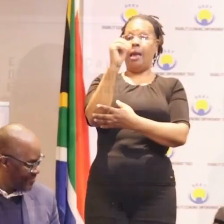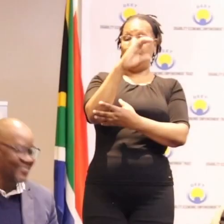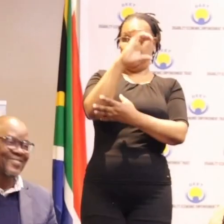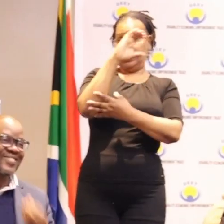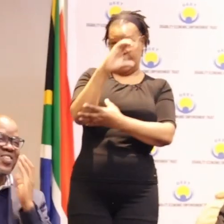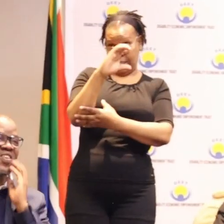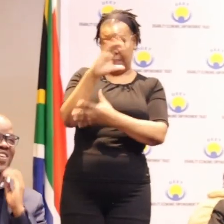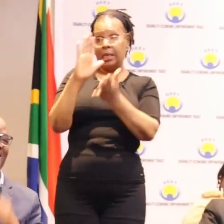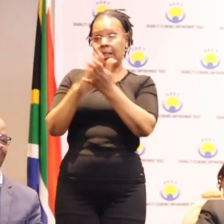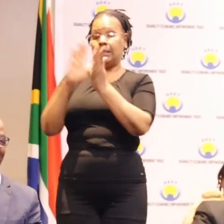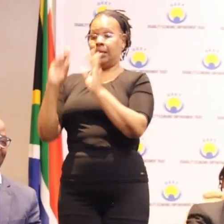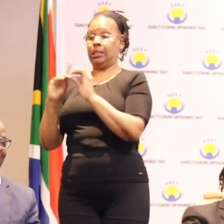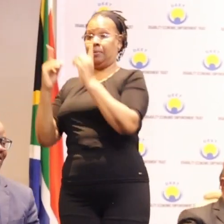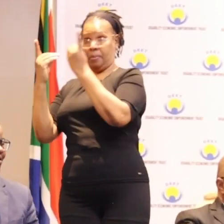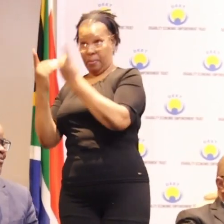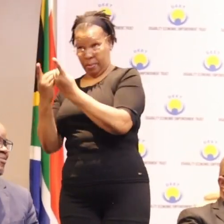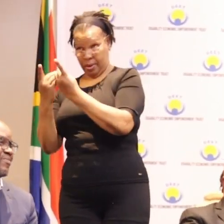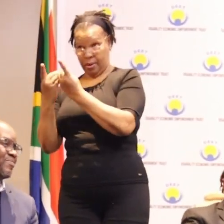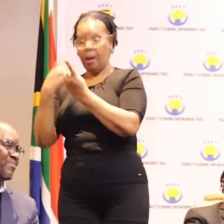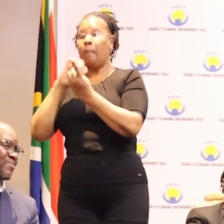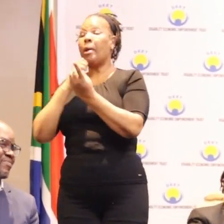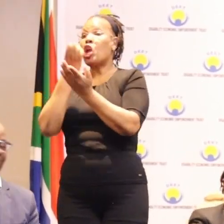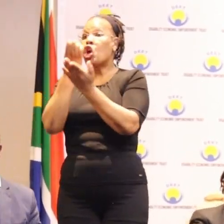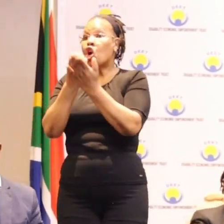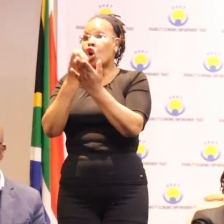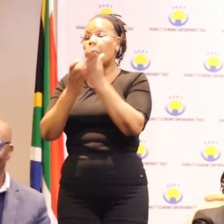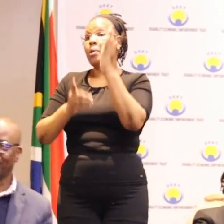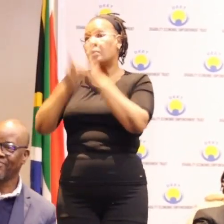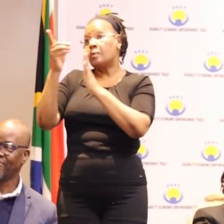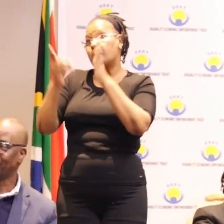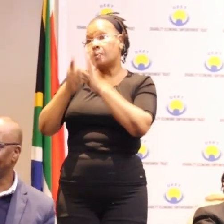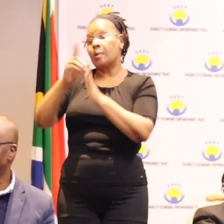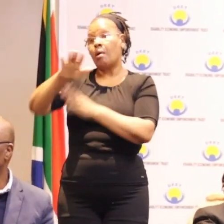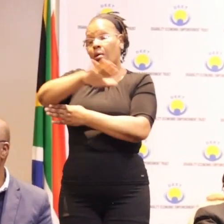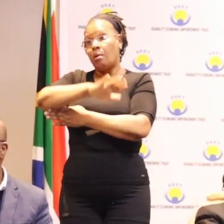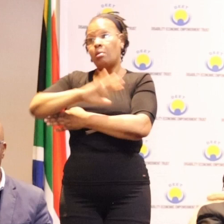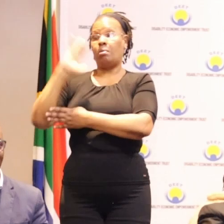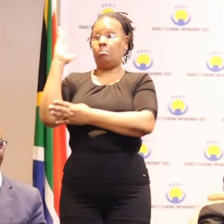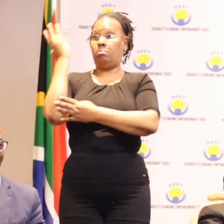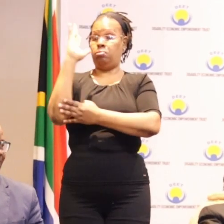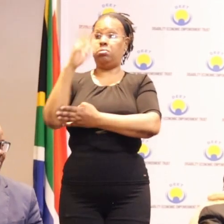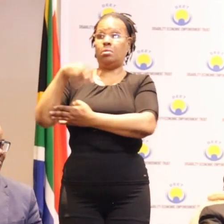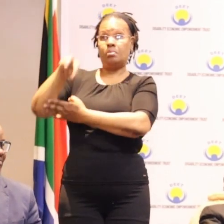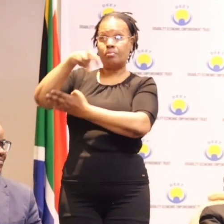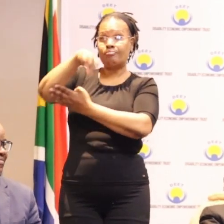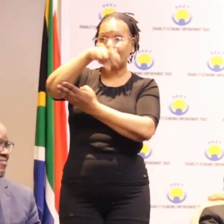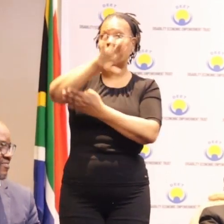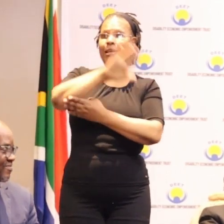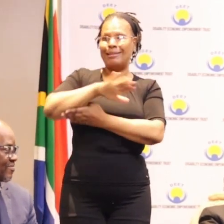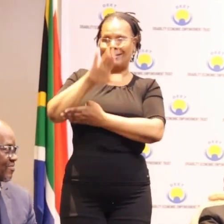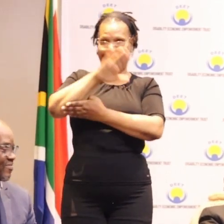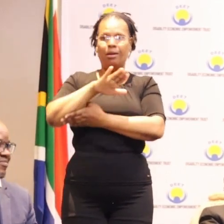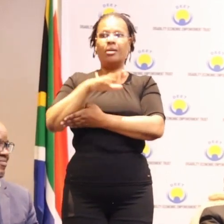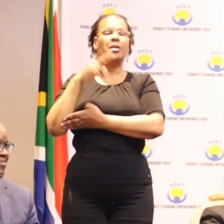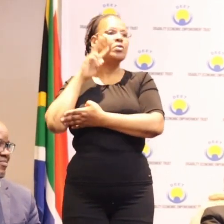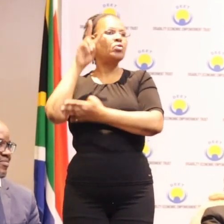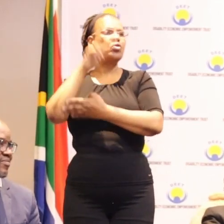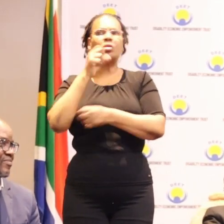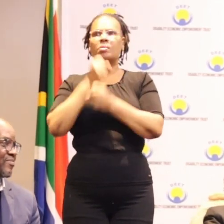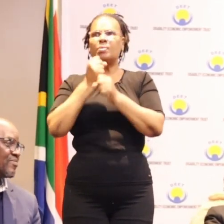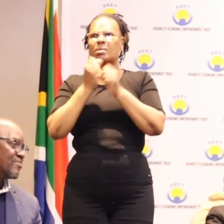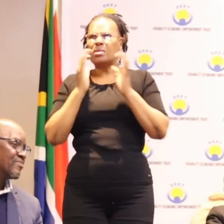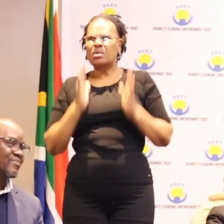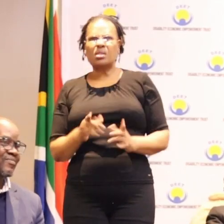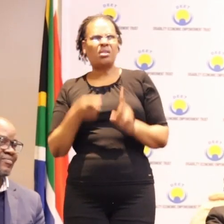This one goes to the Department of Economic Development, Environmental Affairs and Tourism. I saw officials from